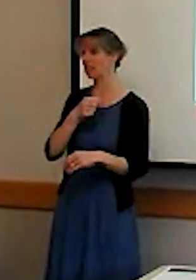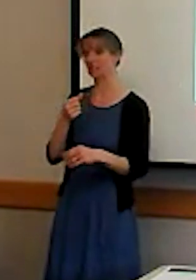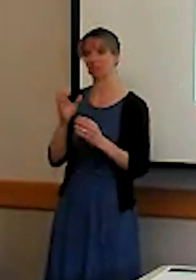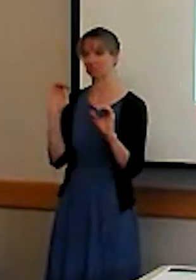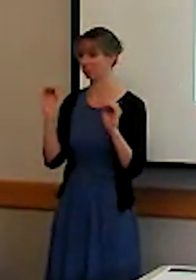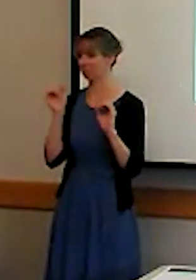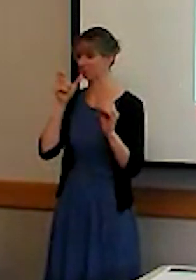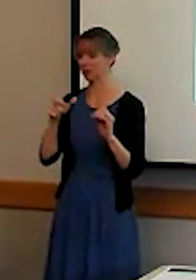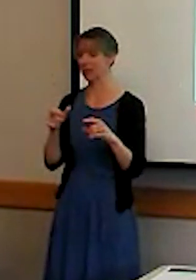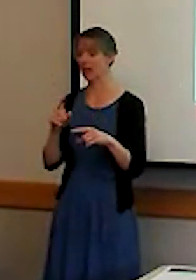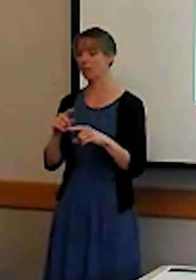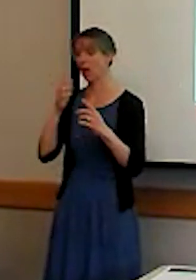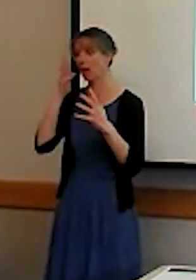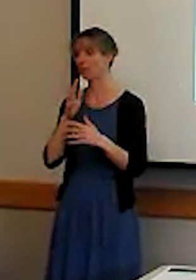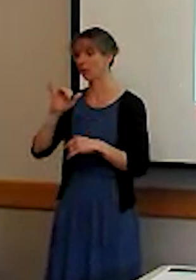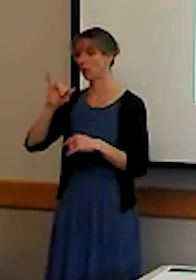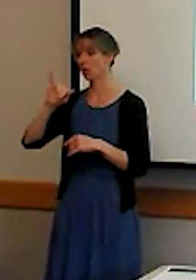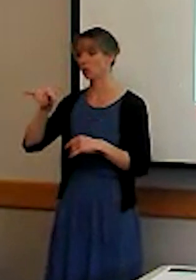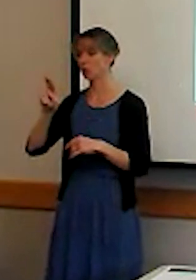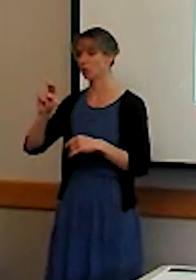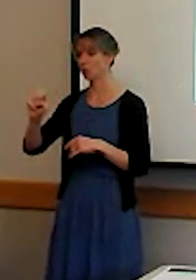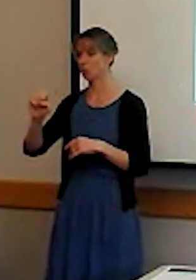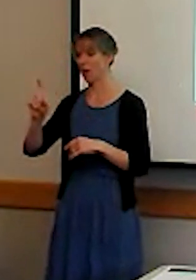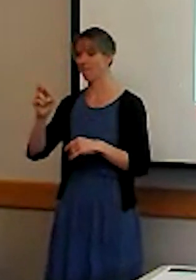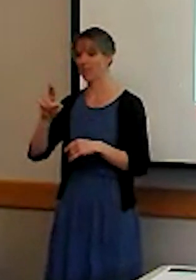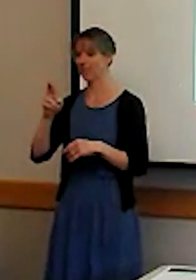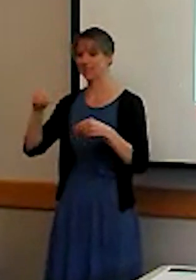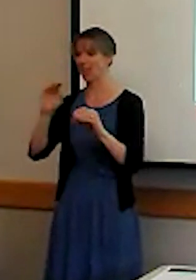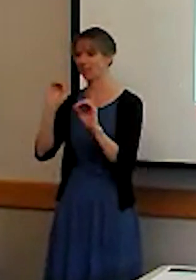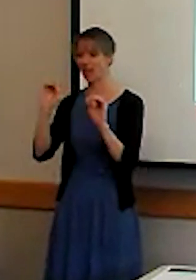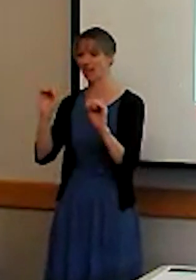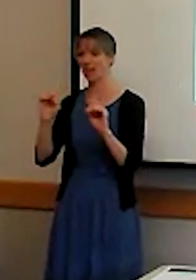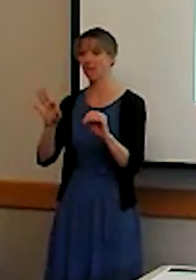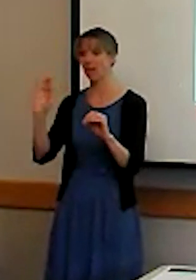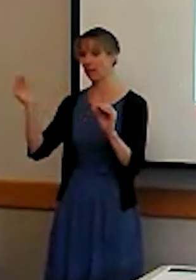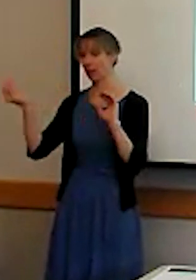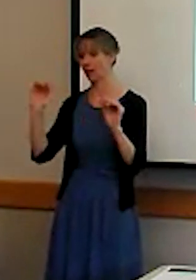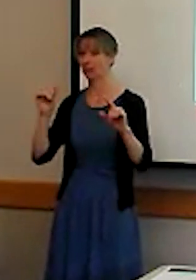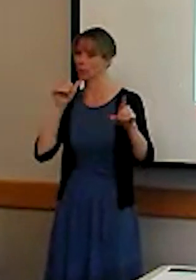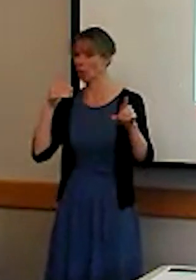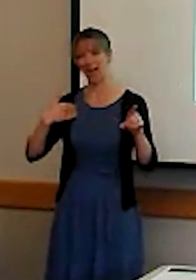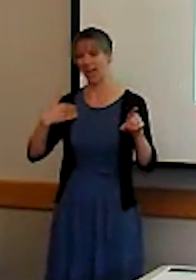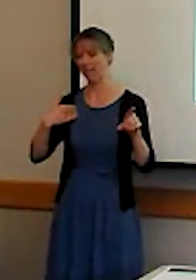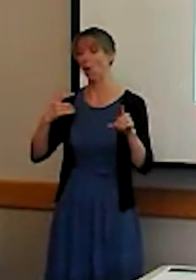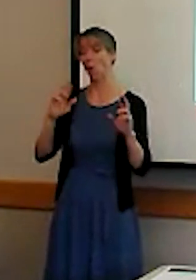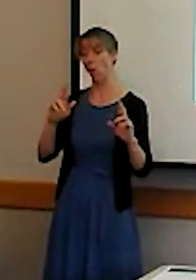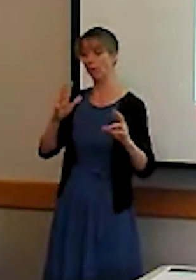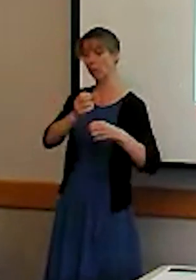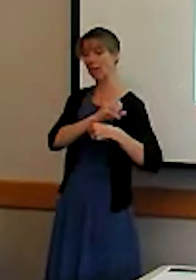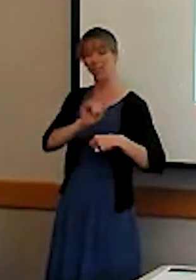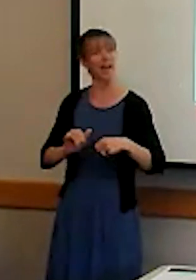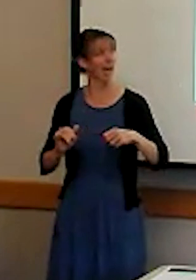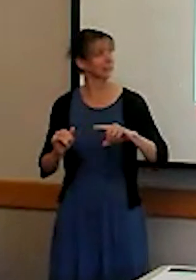it. Unfortunately, the June oven is not sold anymore. I found this comparison. We don't have it. Hopefully we can get